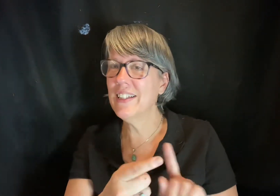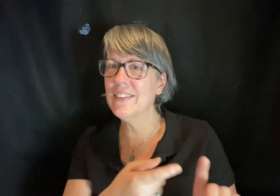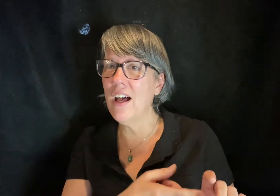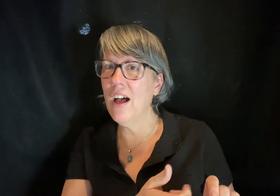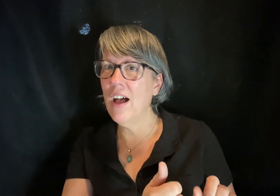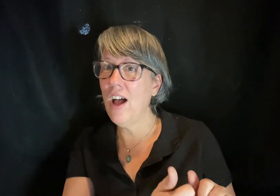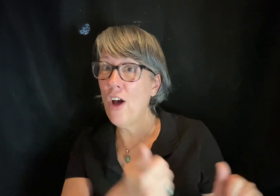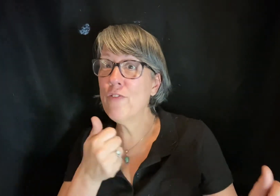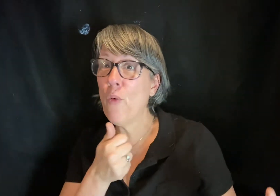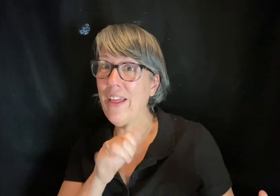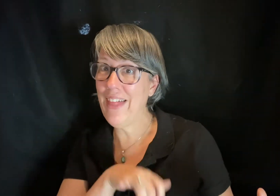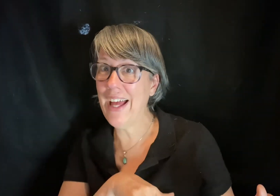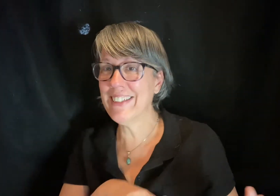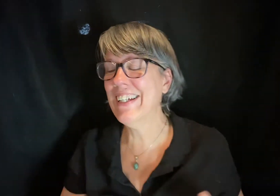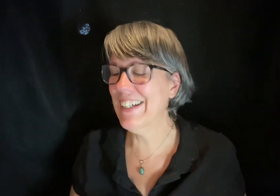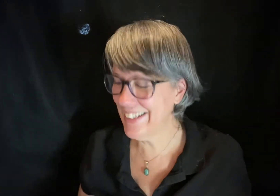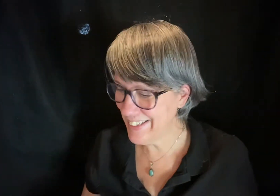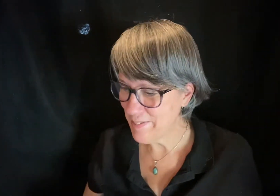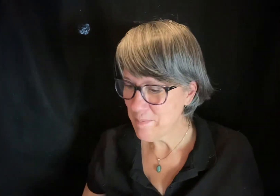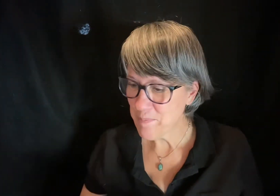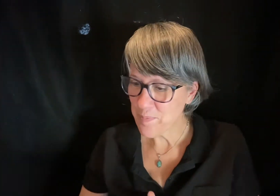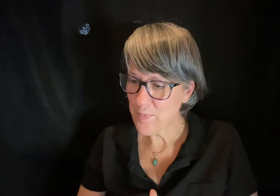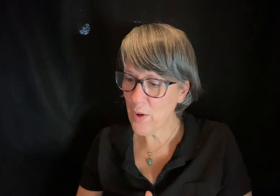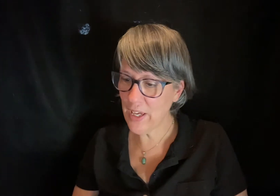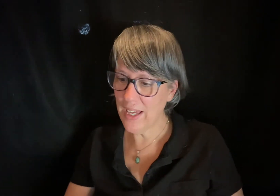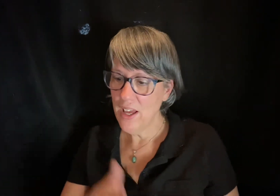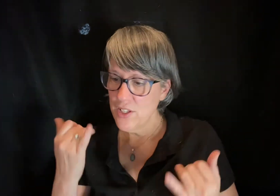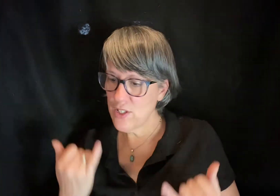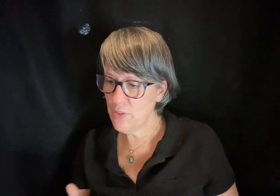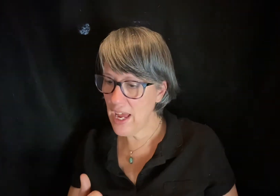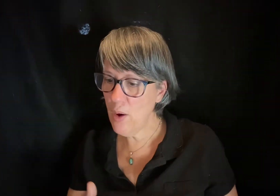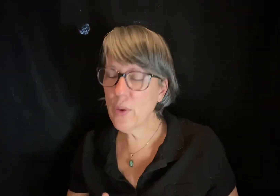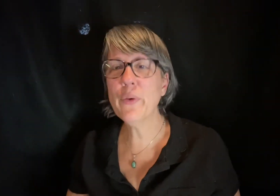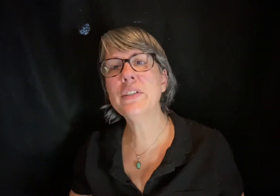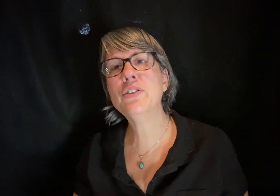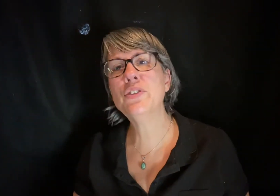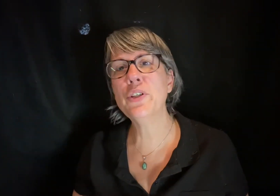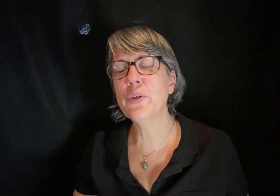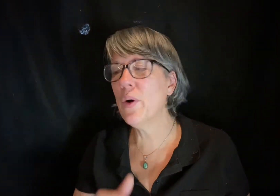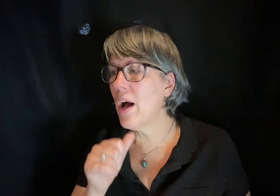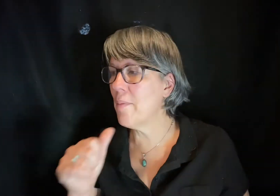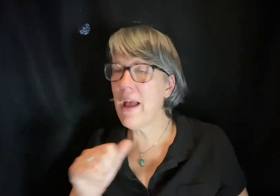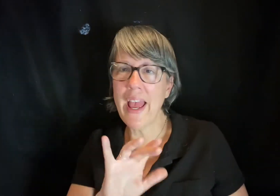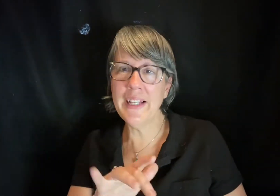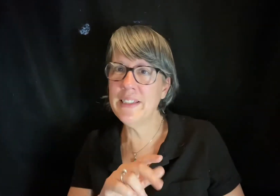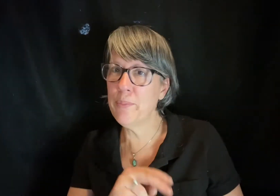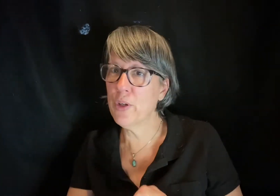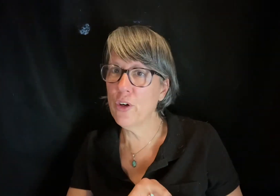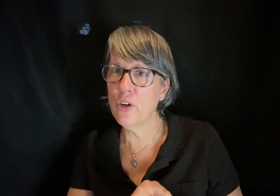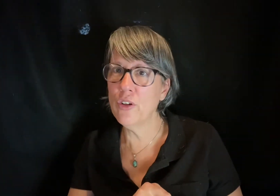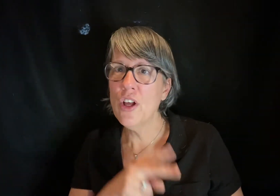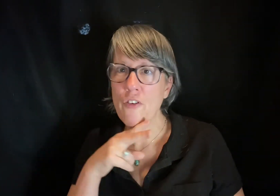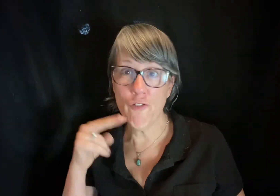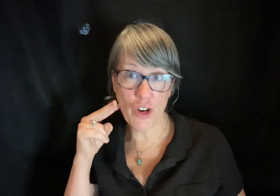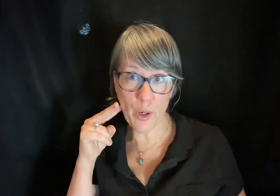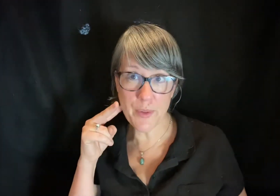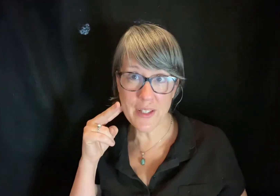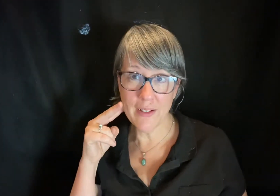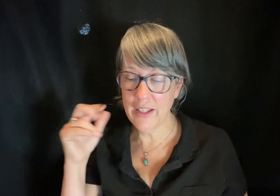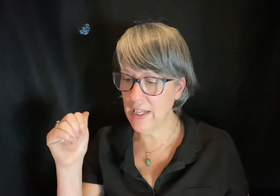Let's avoid that. Okay, so now we're going to do atypical verbs in